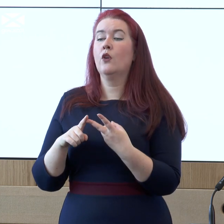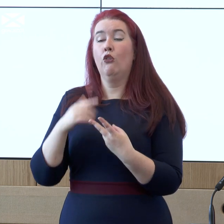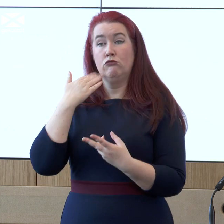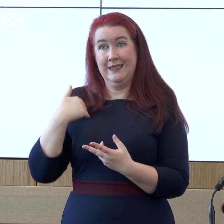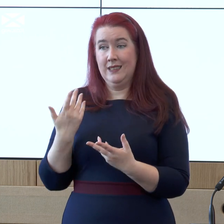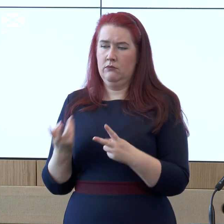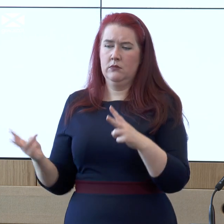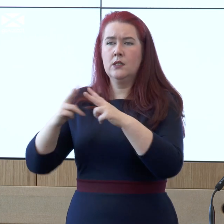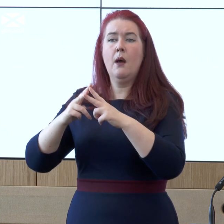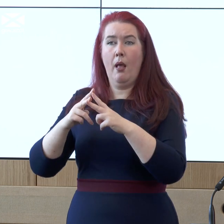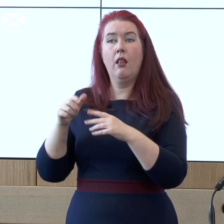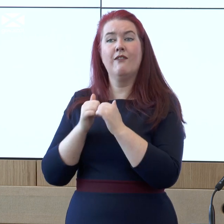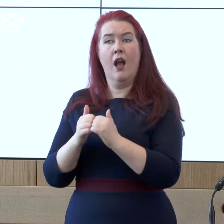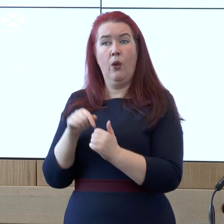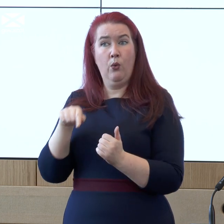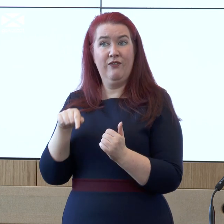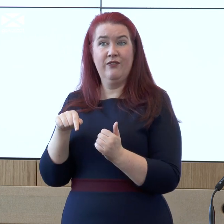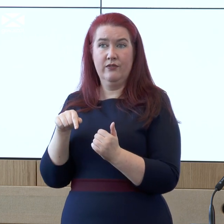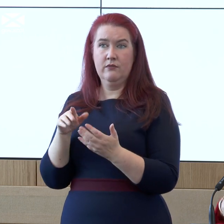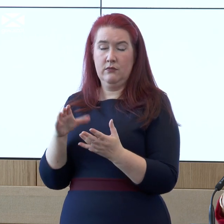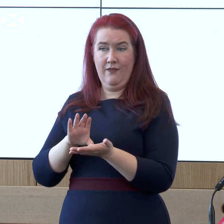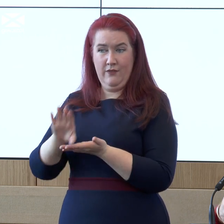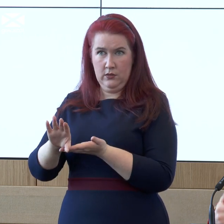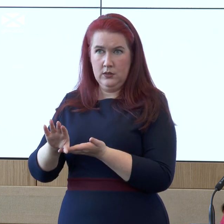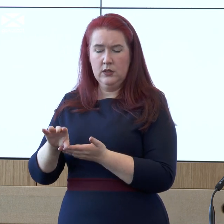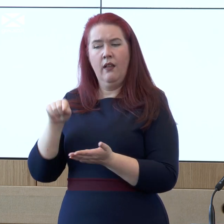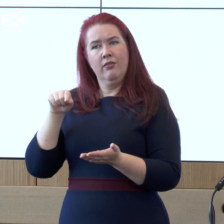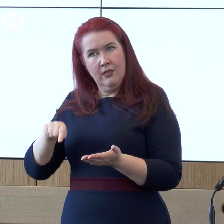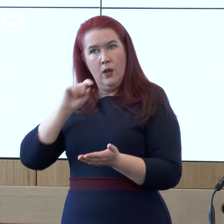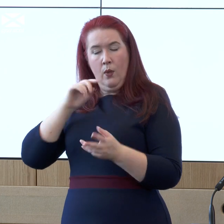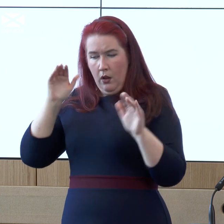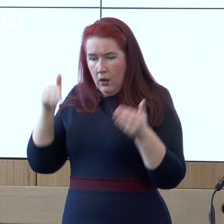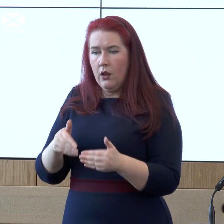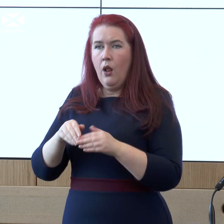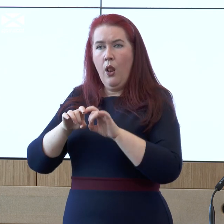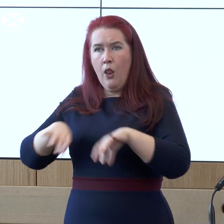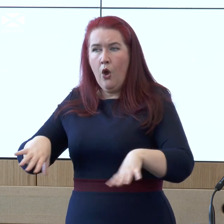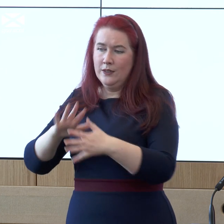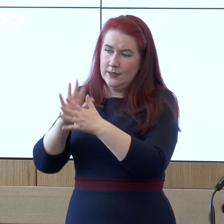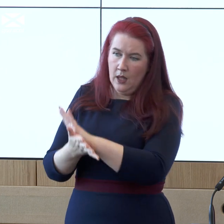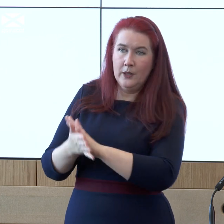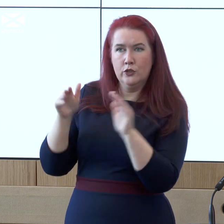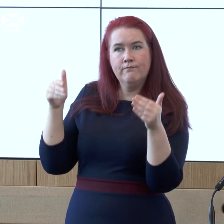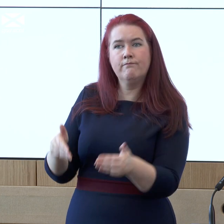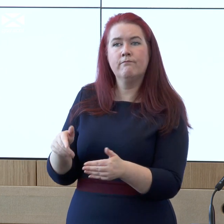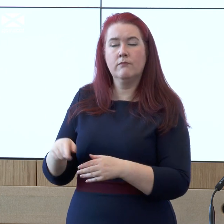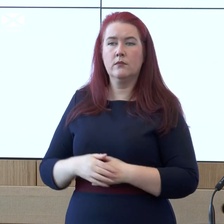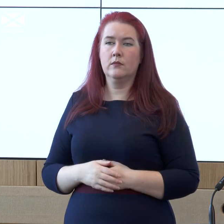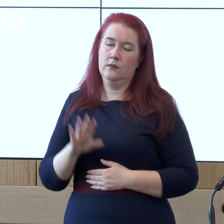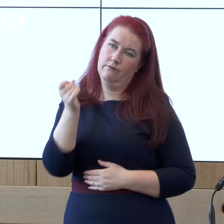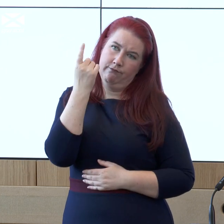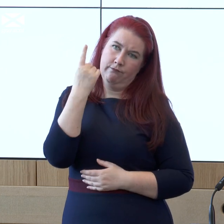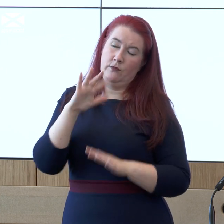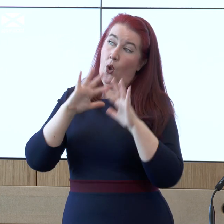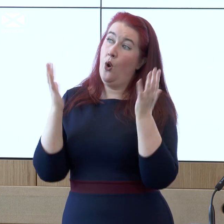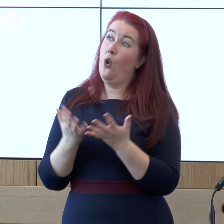the value of that, and we're determined that it will help address loss and damage. Of course, I recognise that in a global